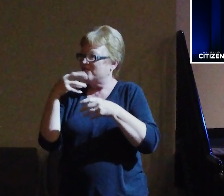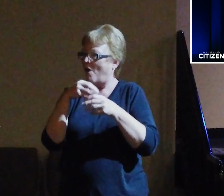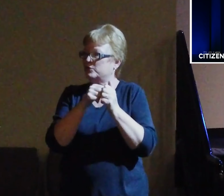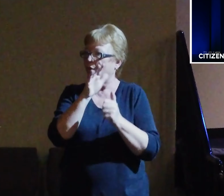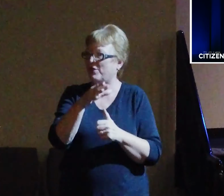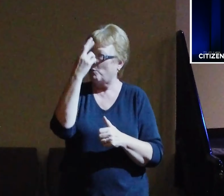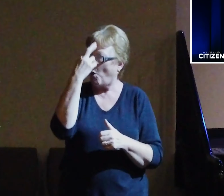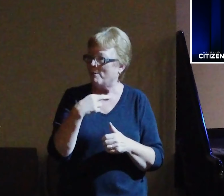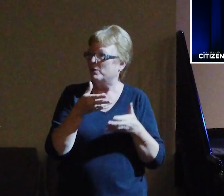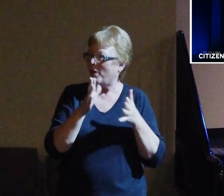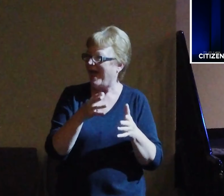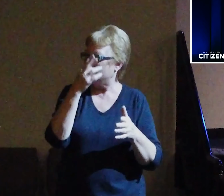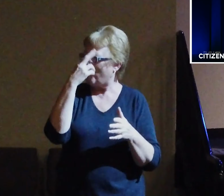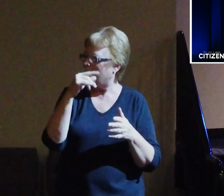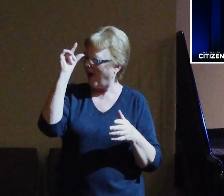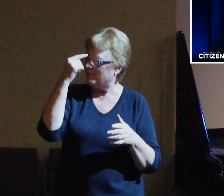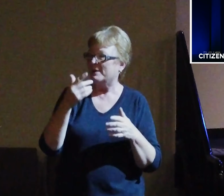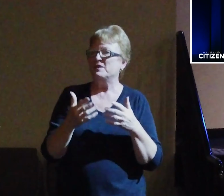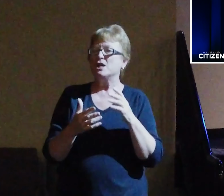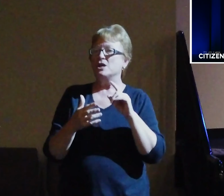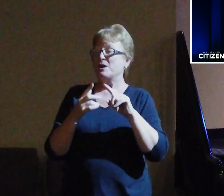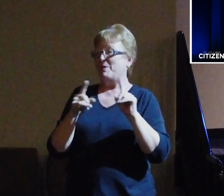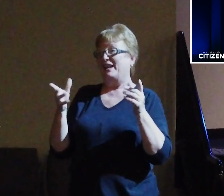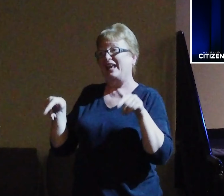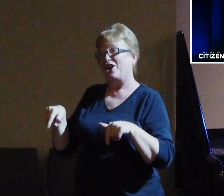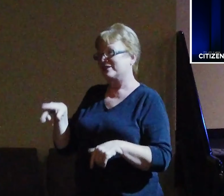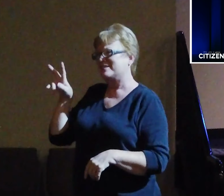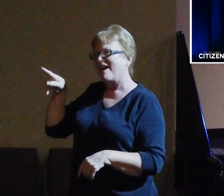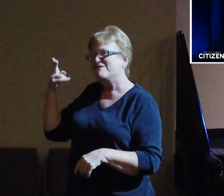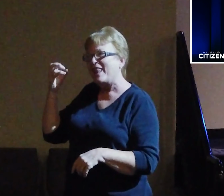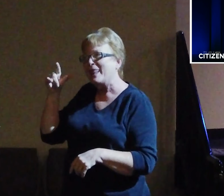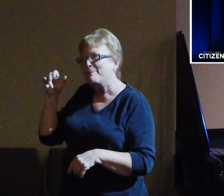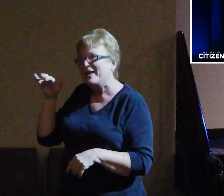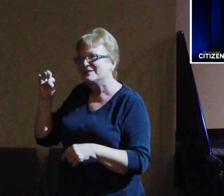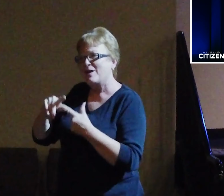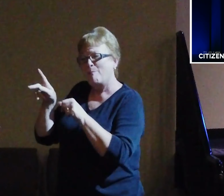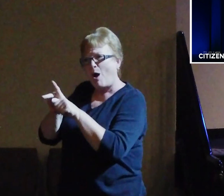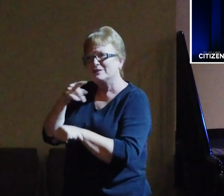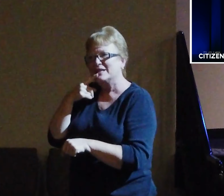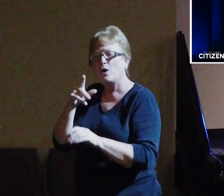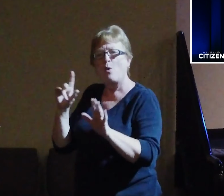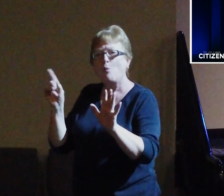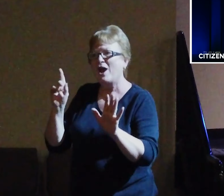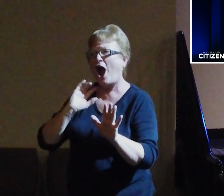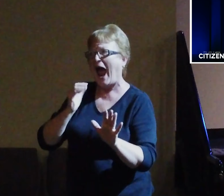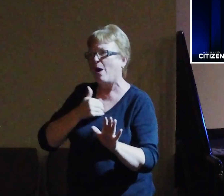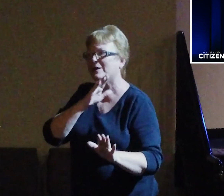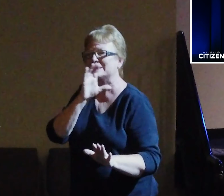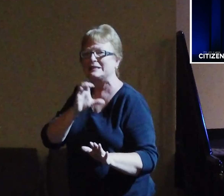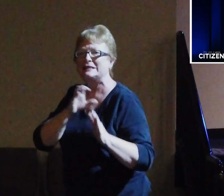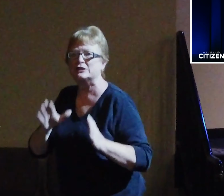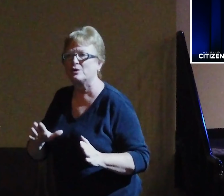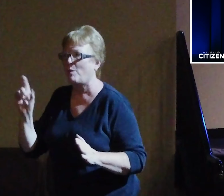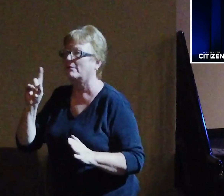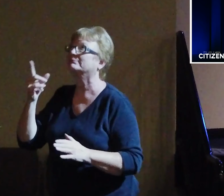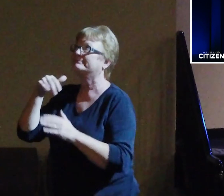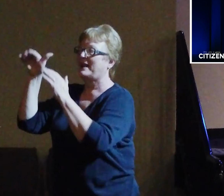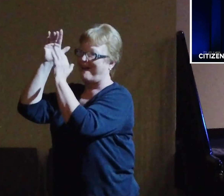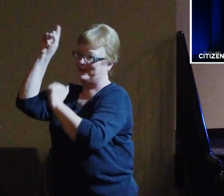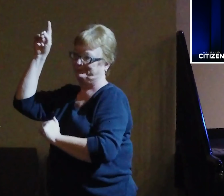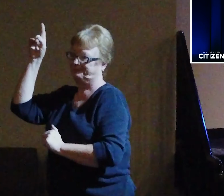But for us in Philippians 3 verse 20, Paul writes, but our citizenship is in heaven. And from it, we await a